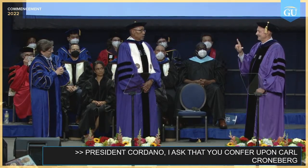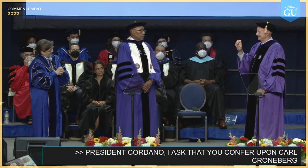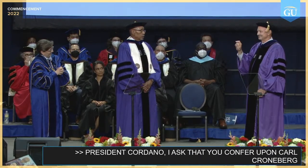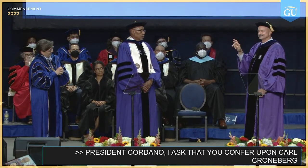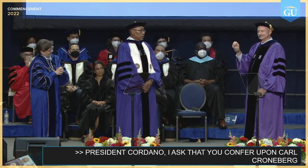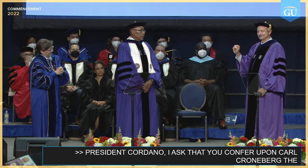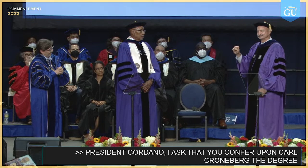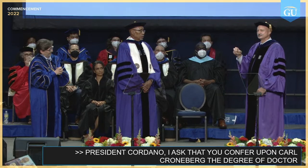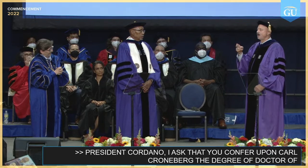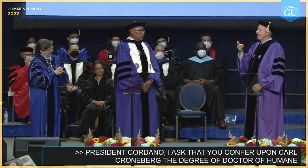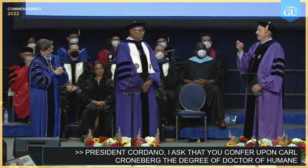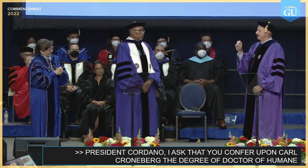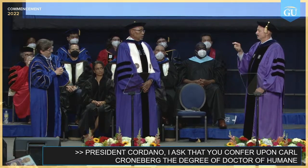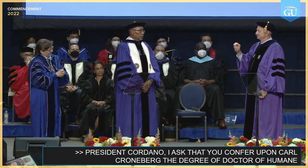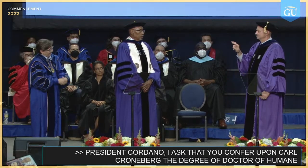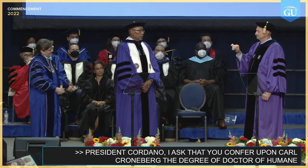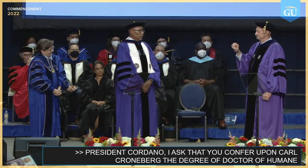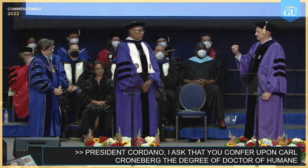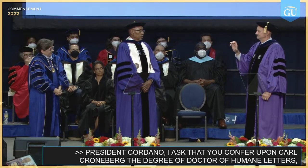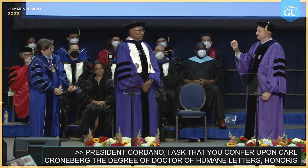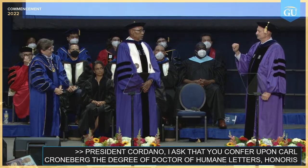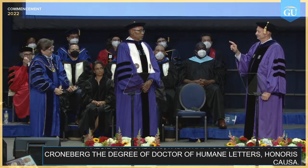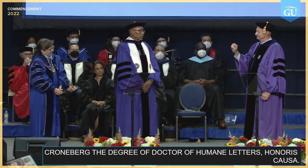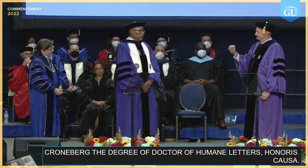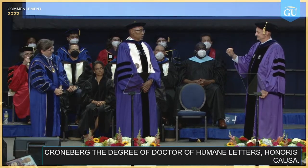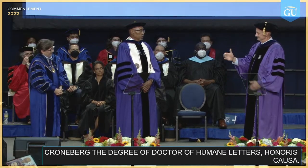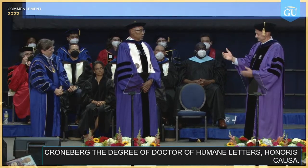Letters honoris causa.